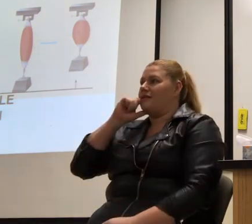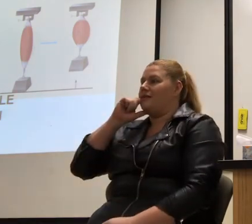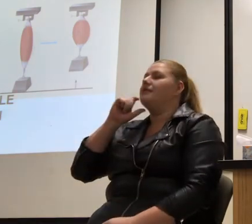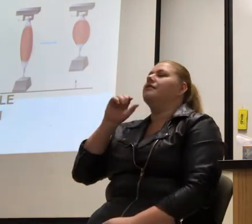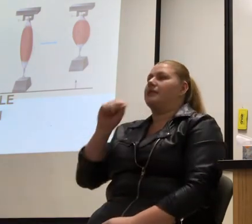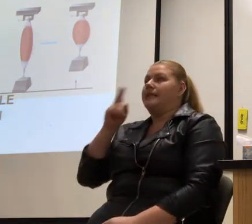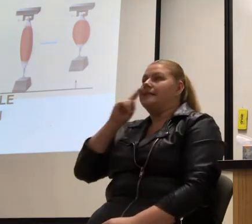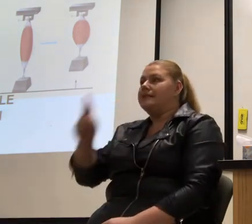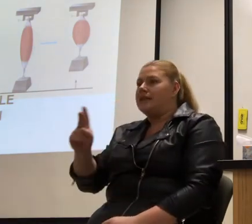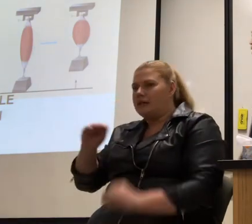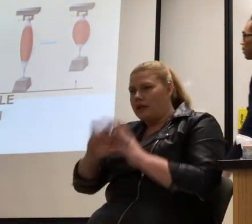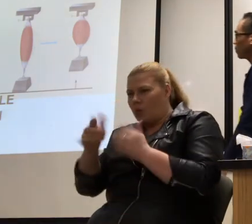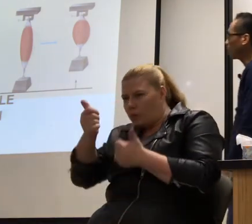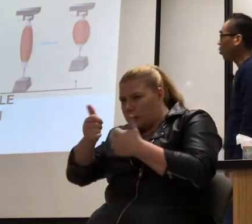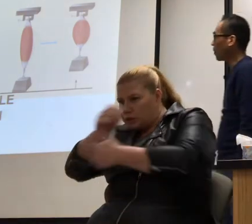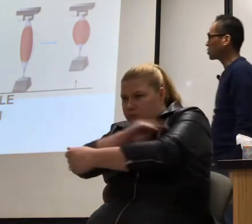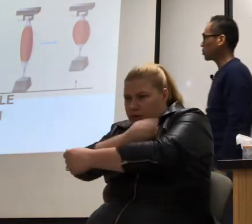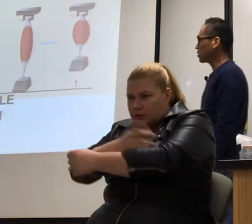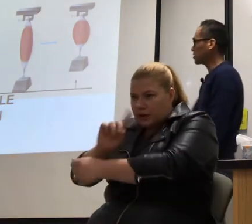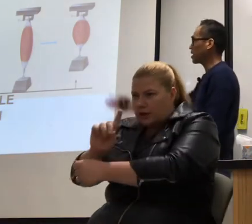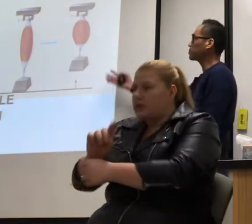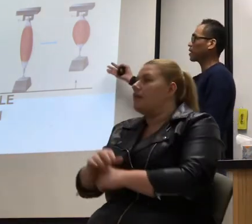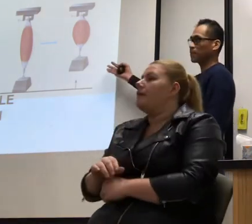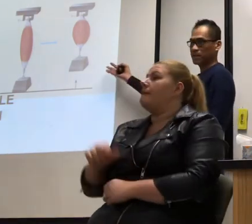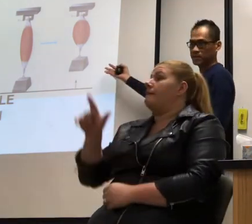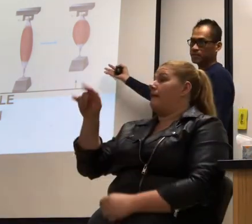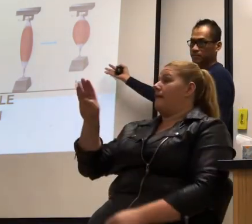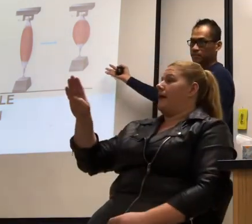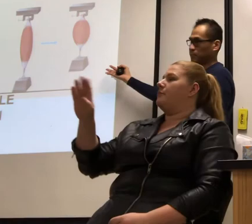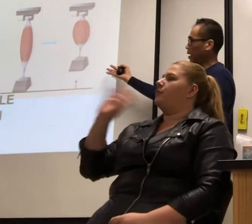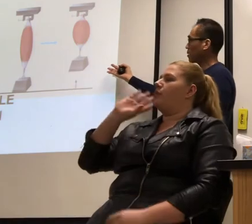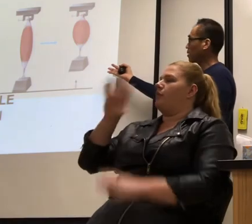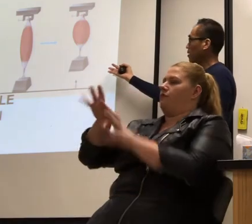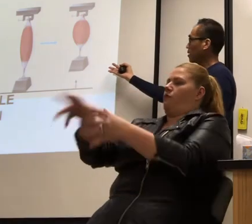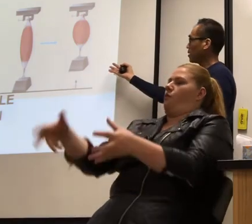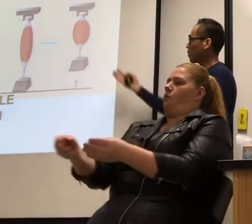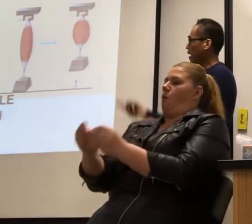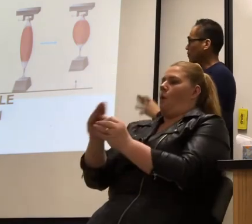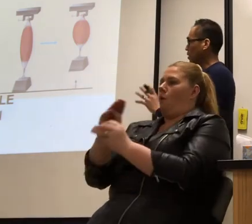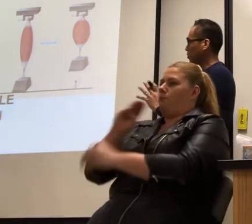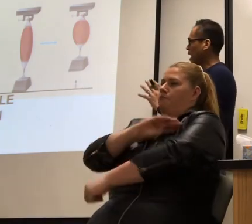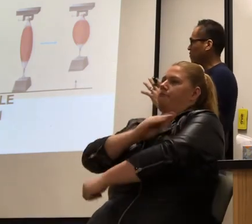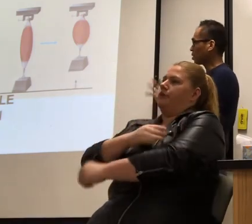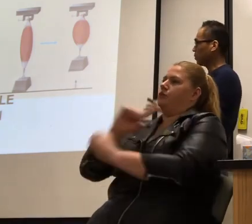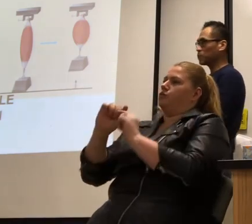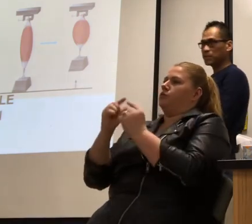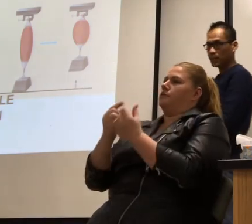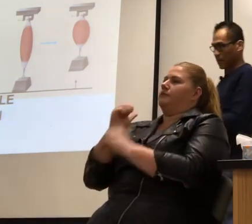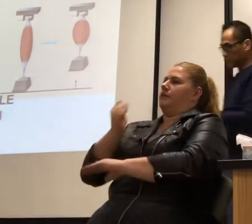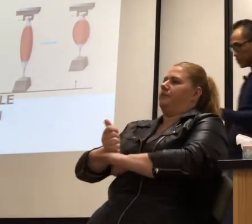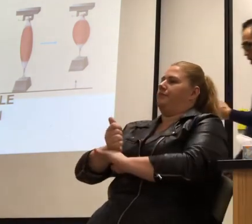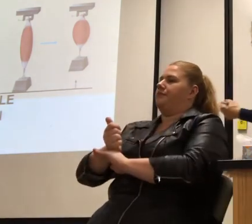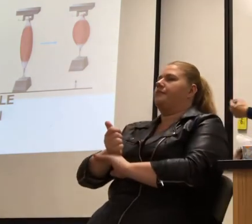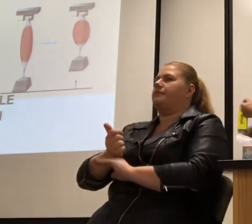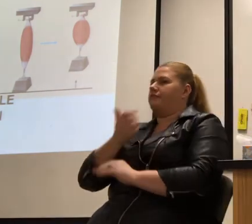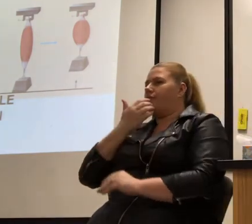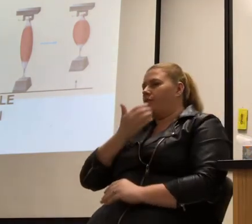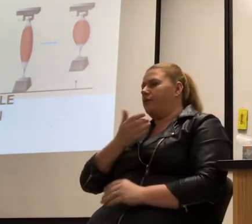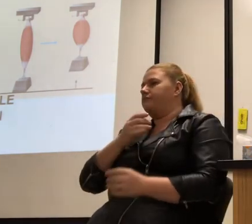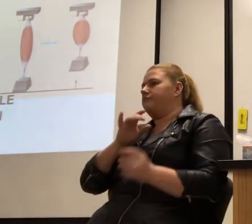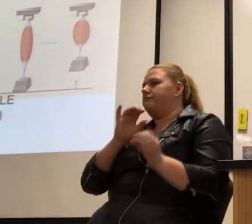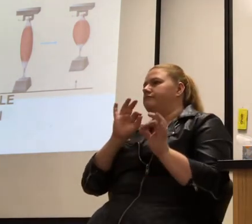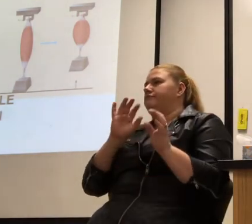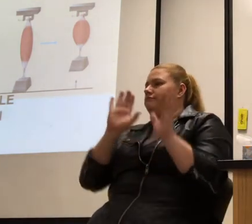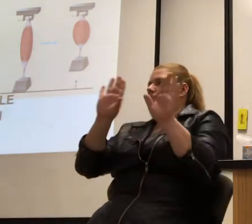In a lab, what we do is whole muscle setups like this. Okay. Now, thankfully, we have the computer simulations now. When I was a